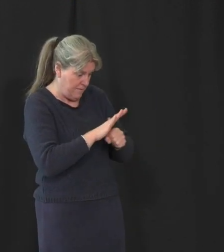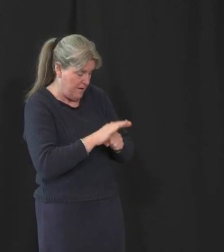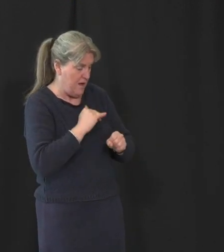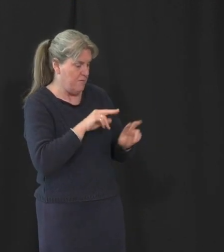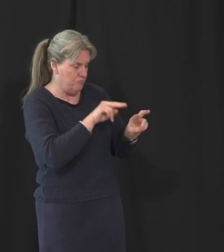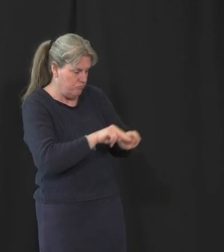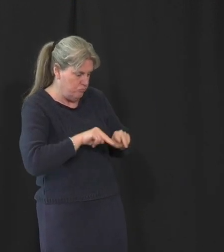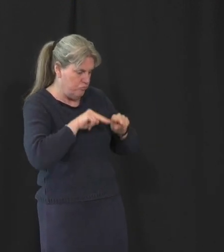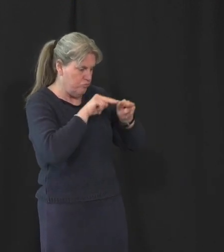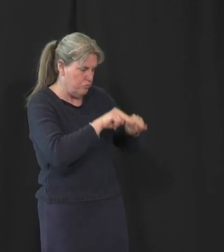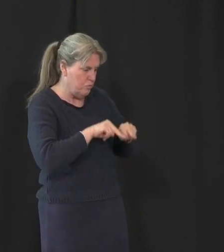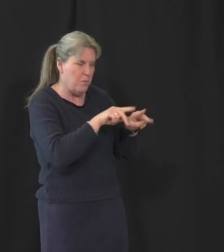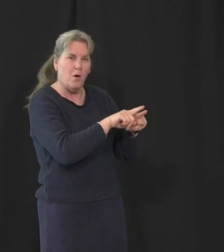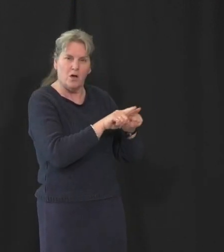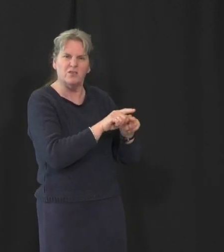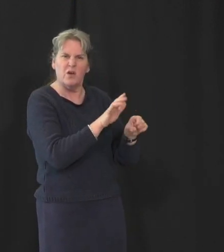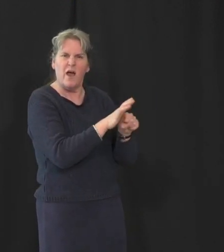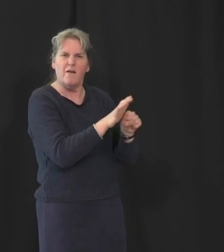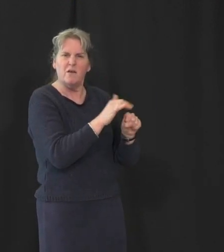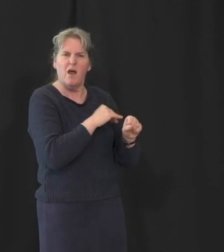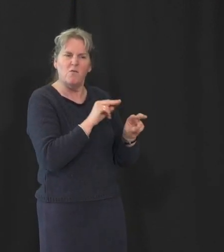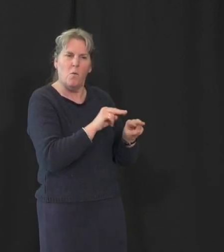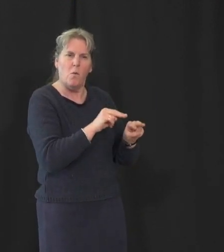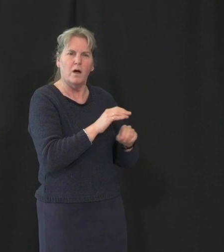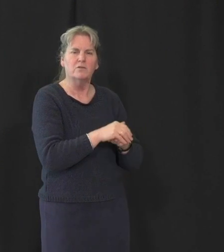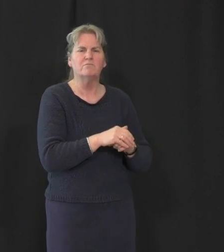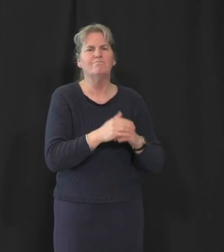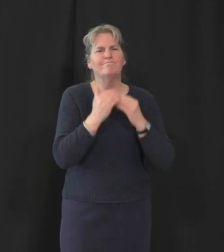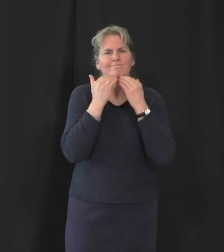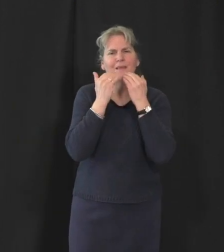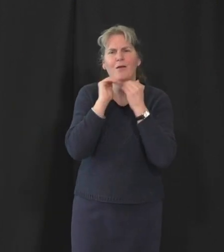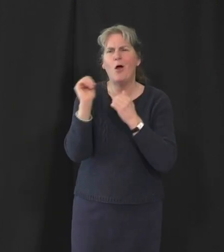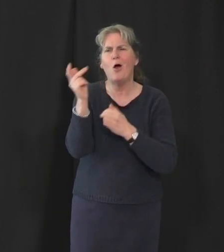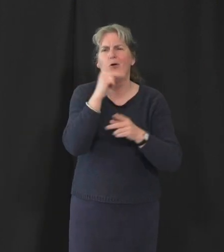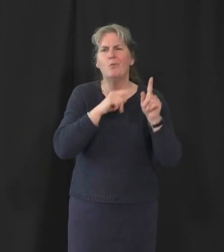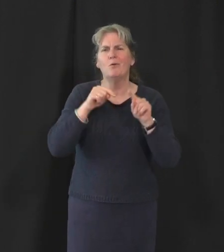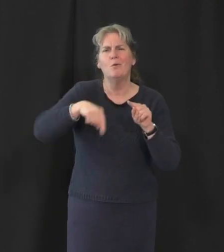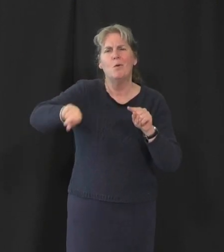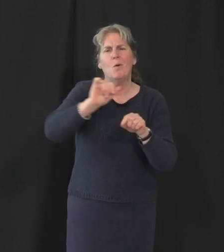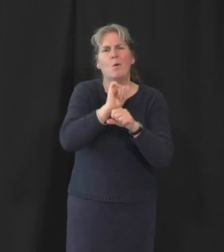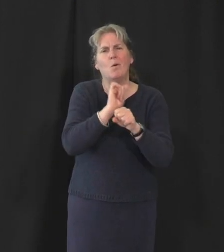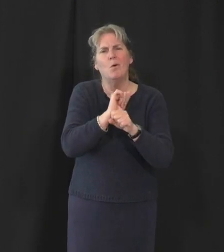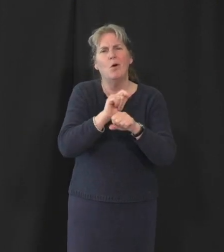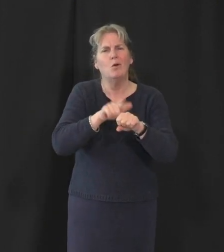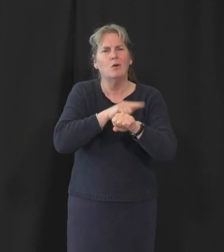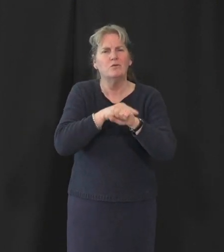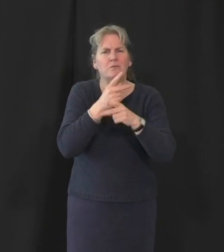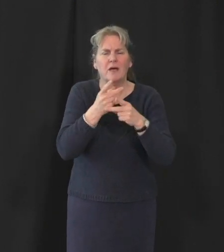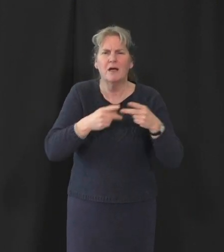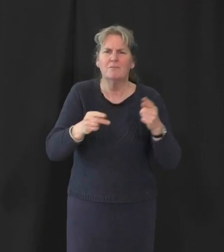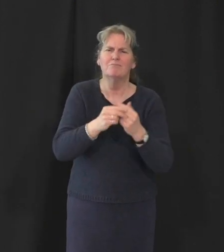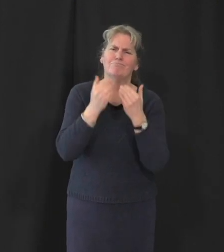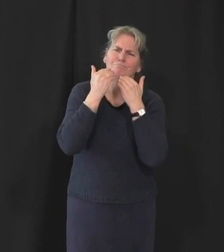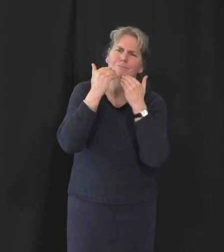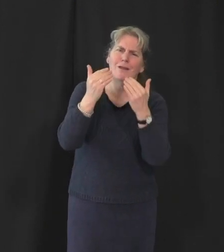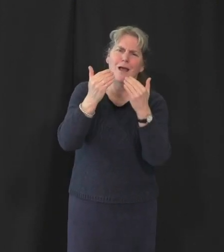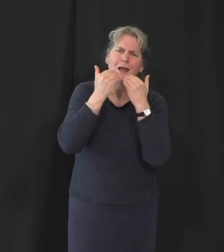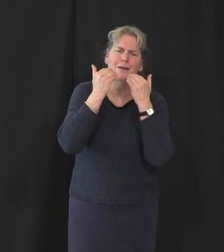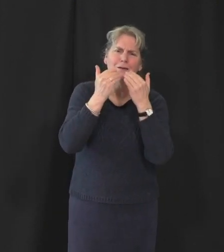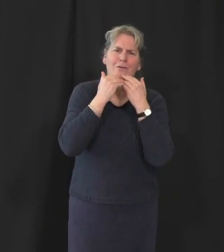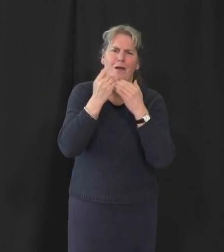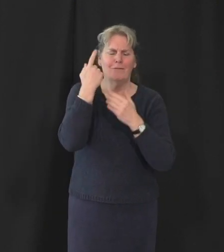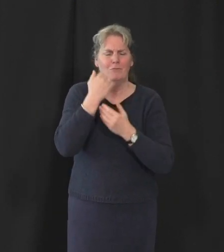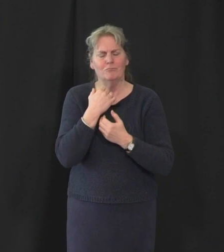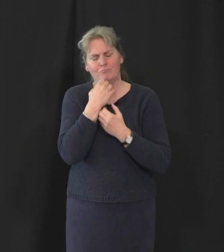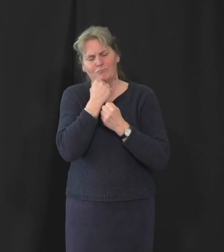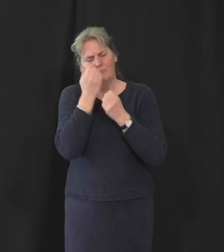this situation. And to all those care providers, thank you very much for all of your due diligence, your professionalism, and your service to our